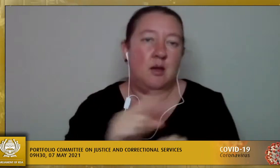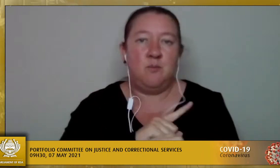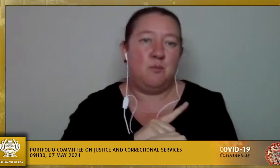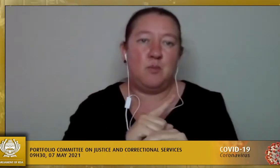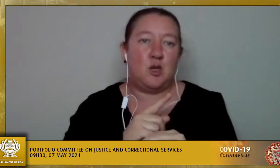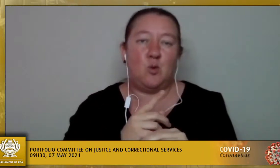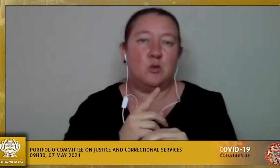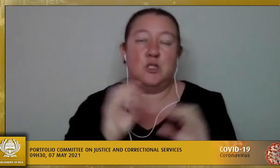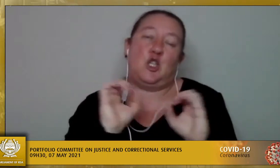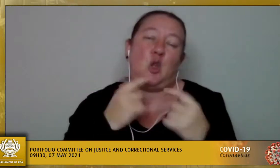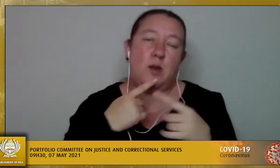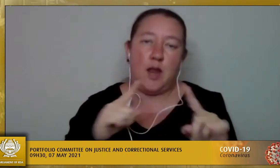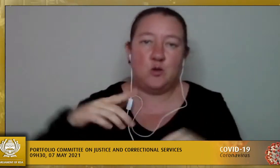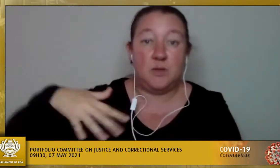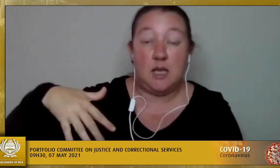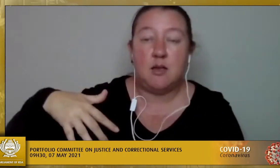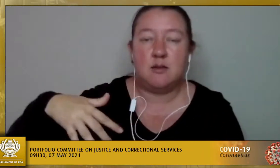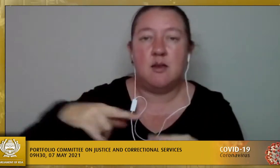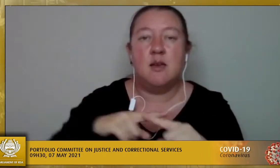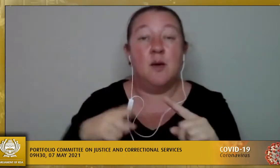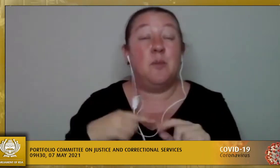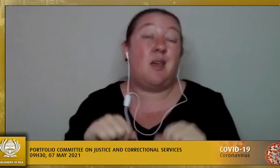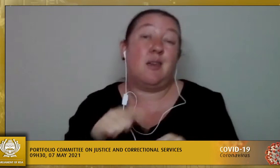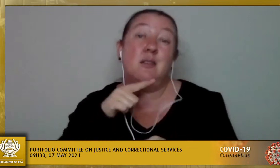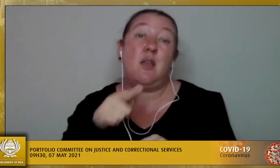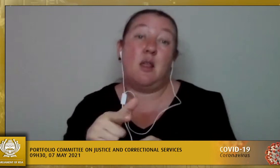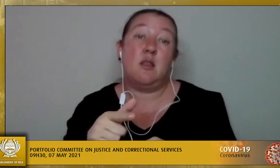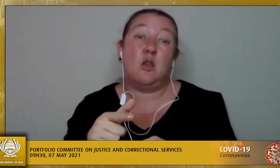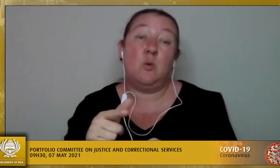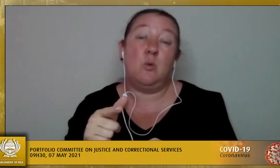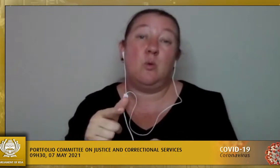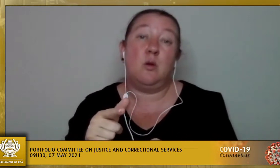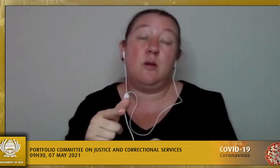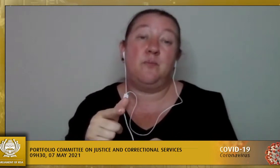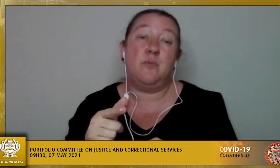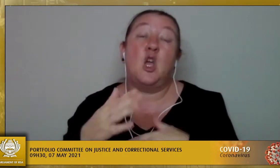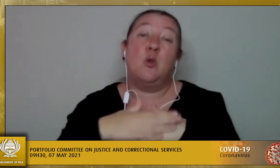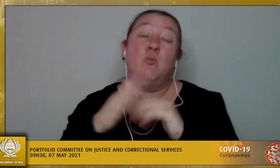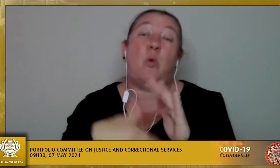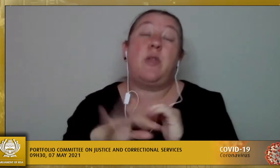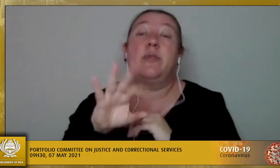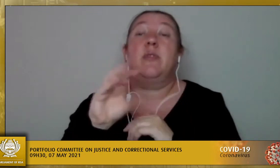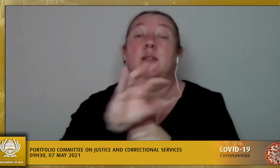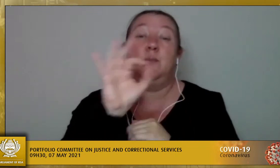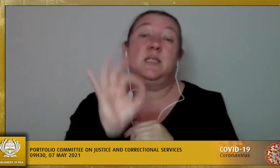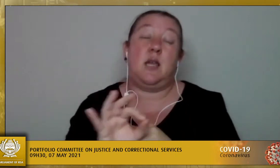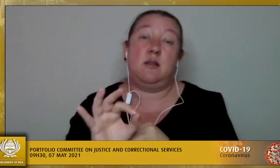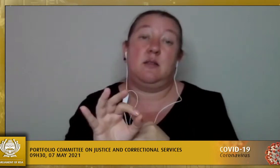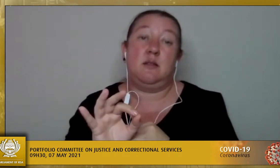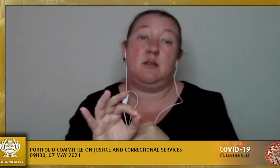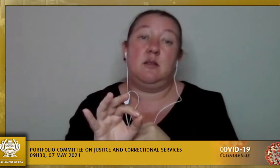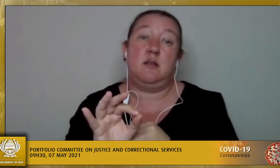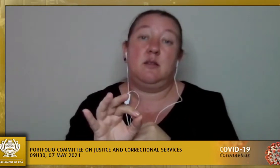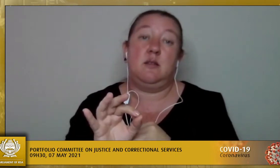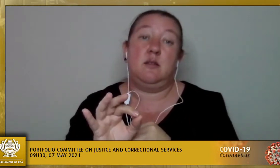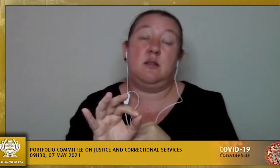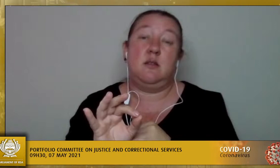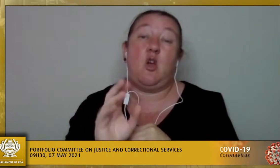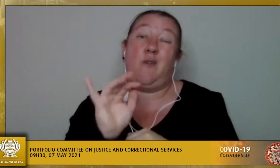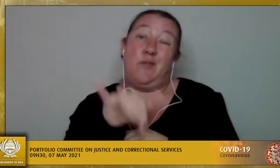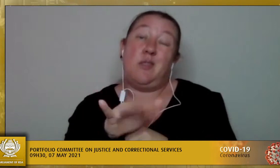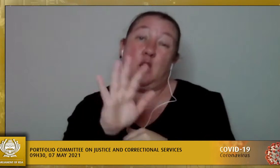announcement yet but I can tell you more than 30 percent of